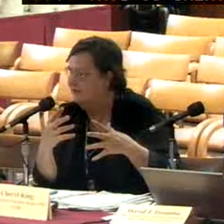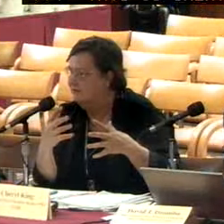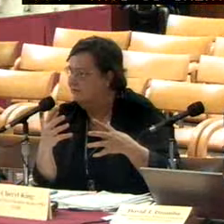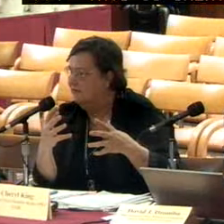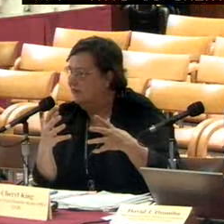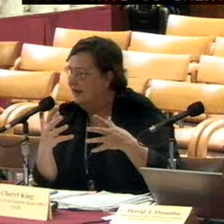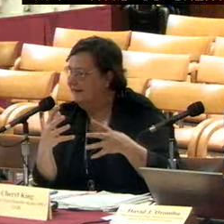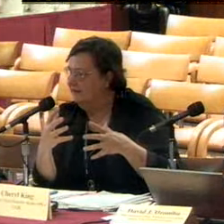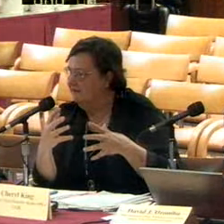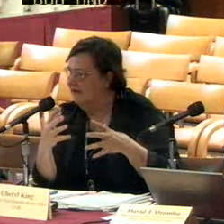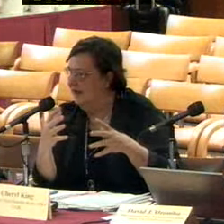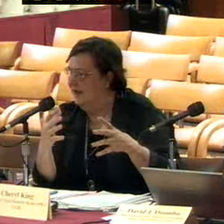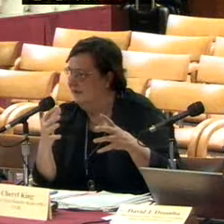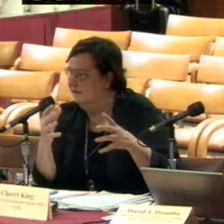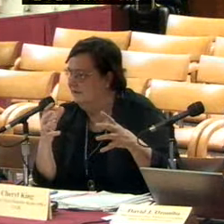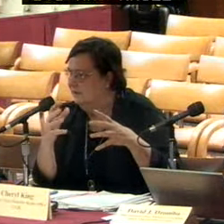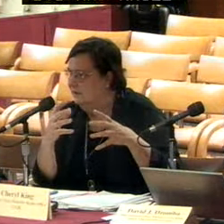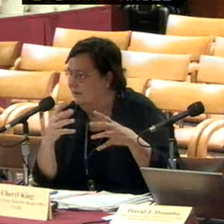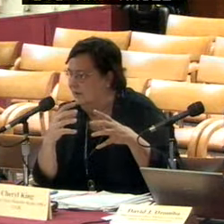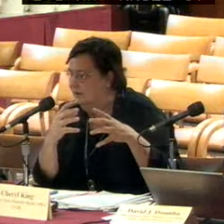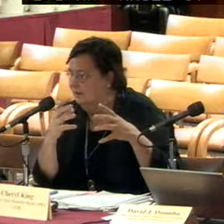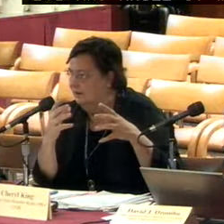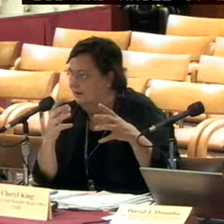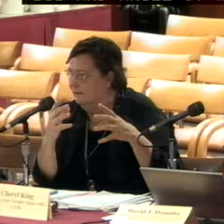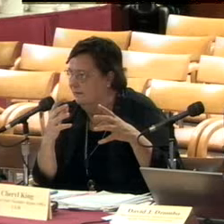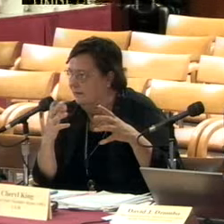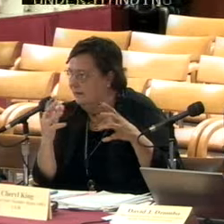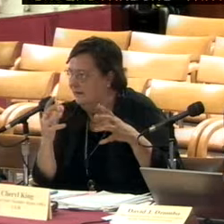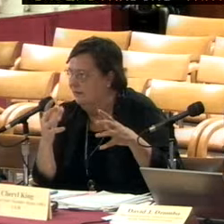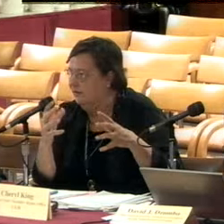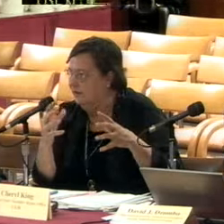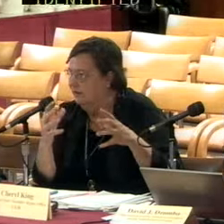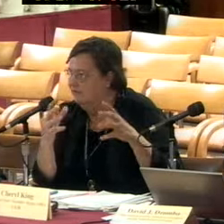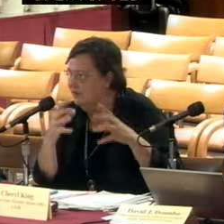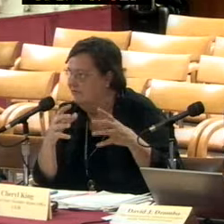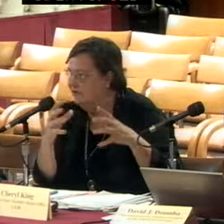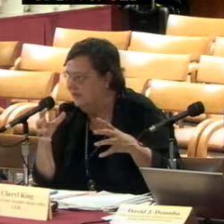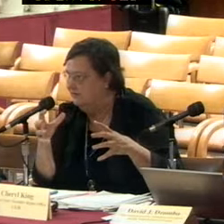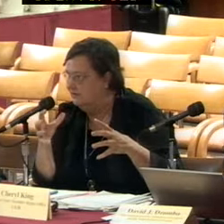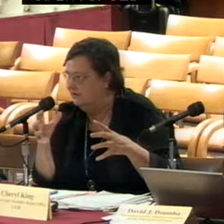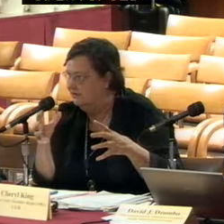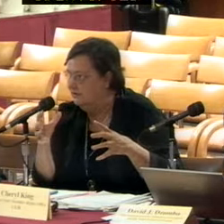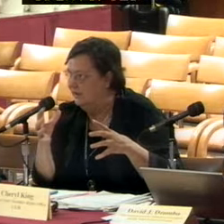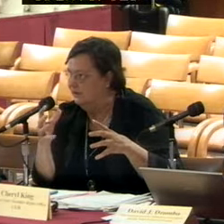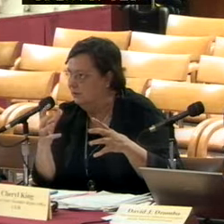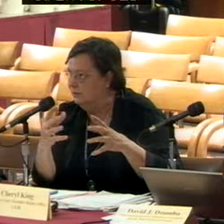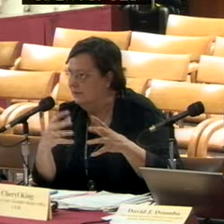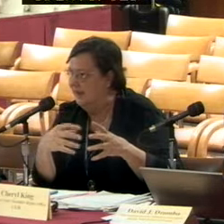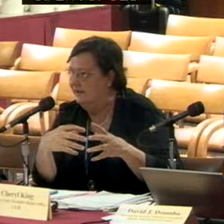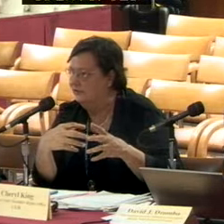have identified an area of covered entities, and you would like